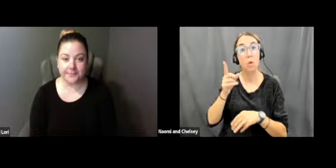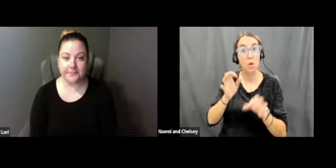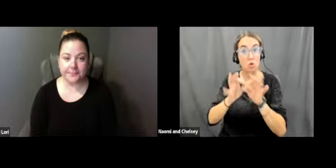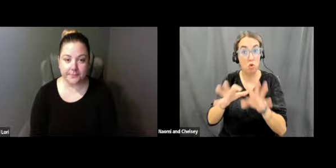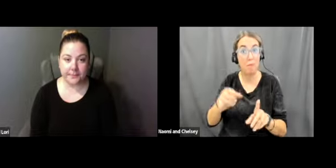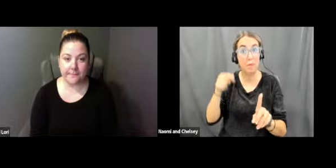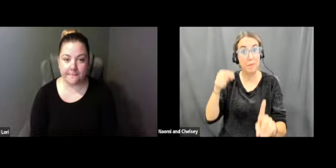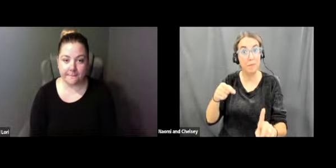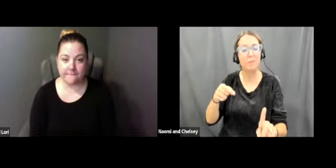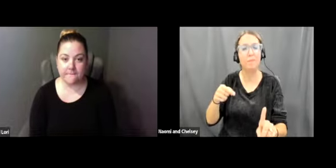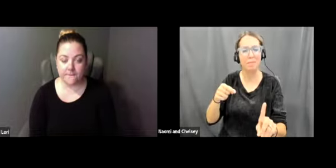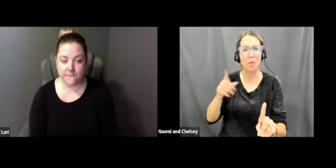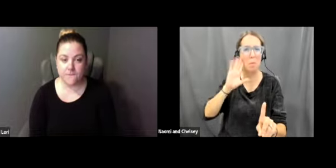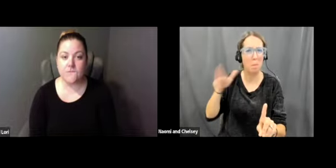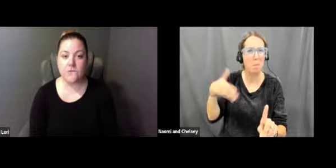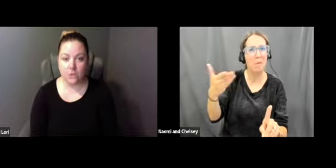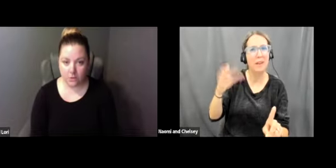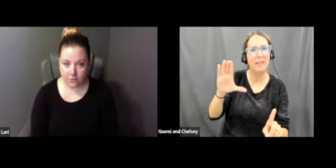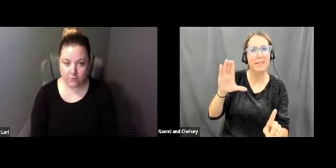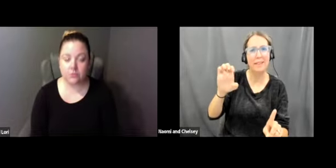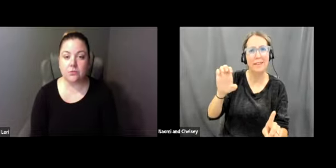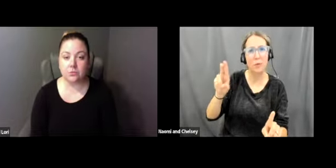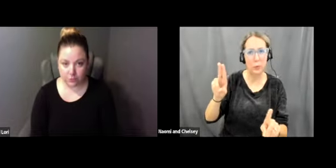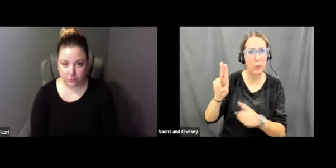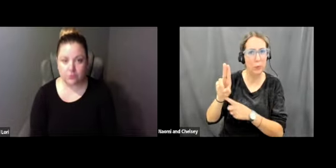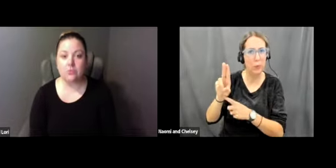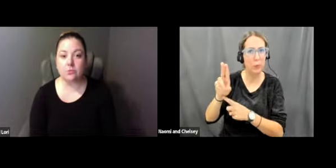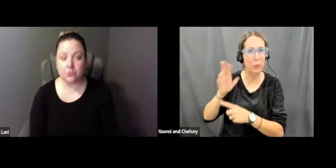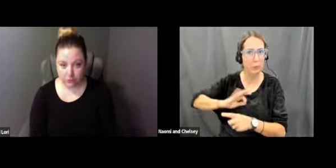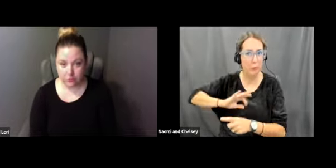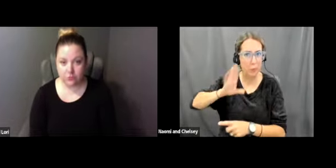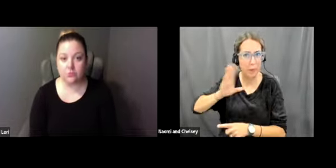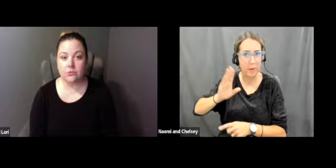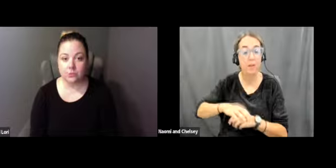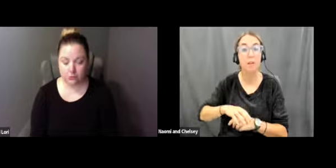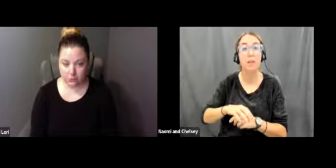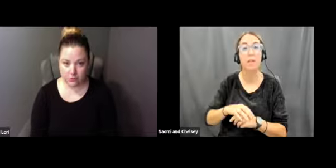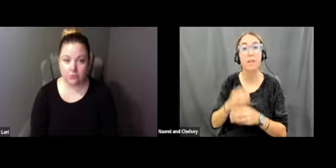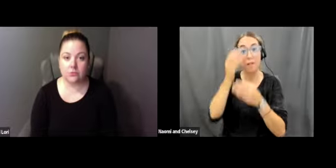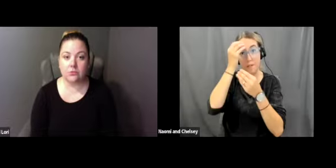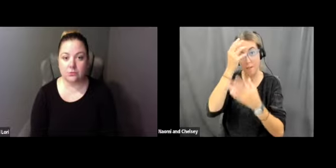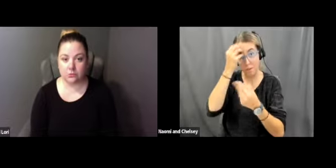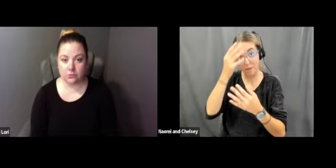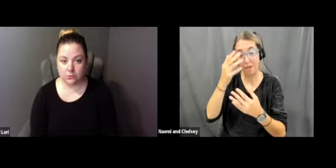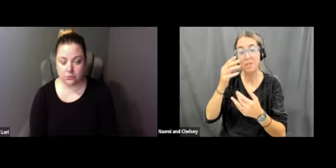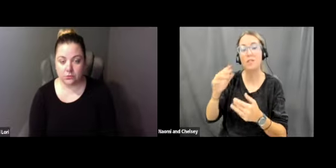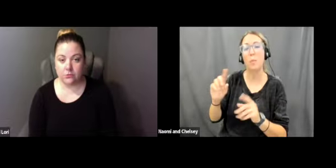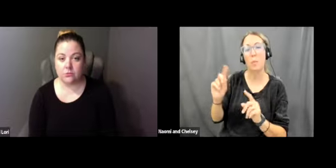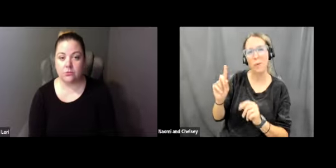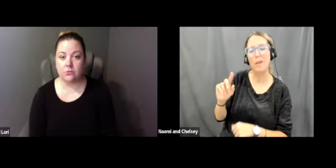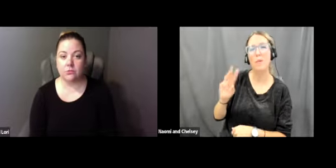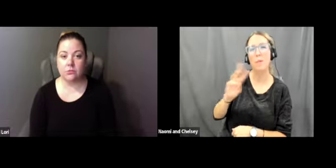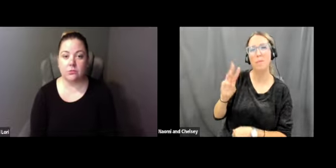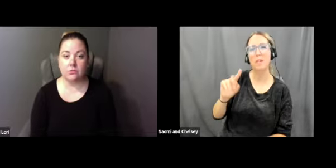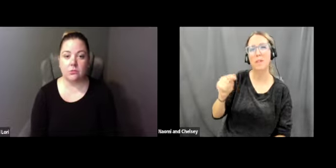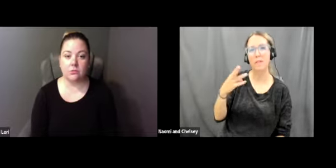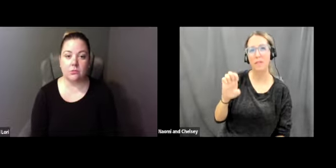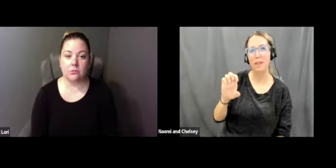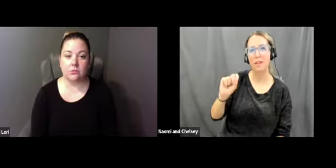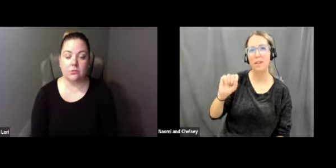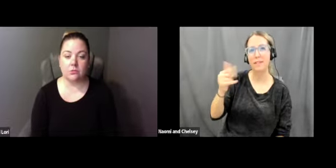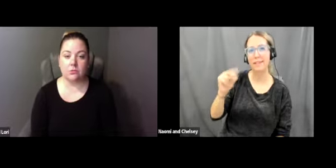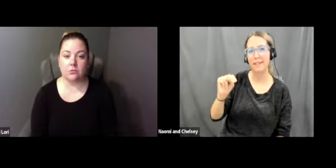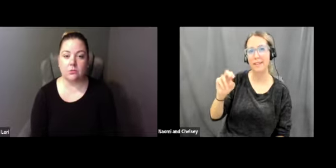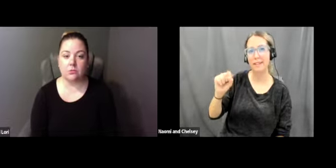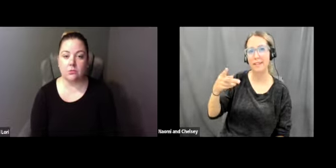for attending it, and you can get all of that information on the website, thesciencebase.net. Chelsey here. I'm